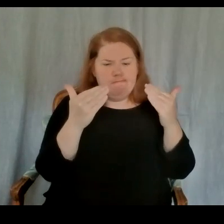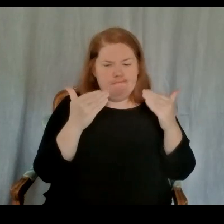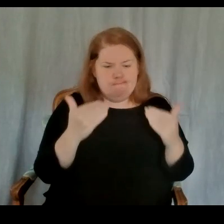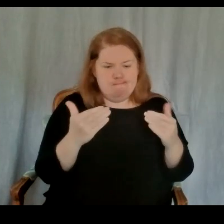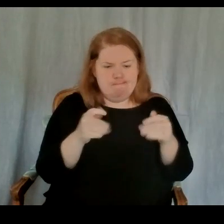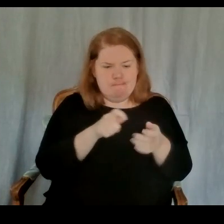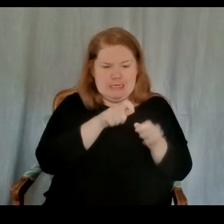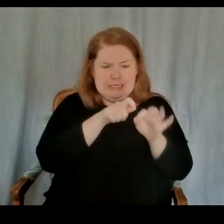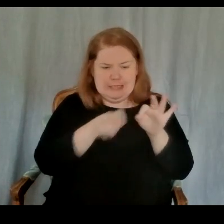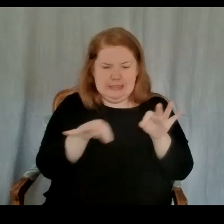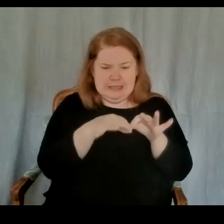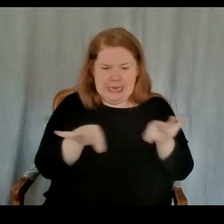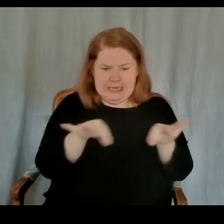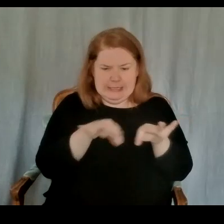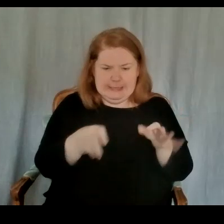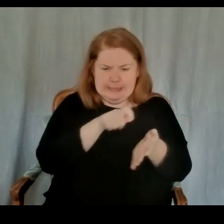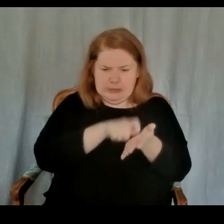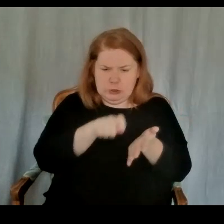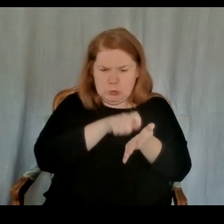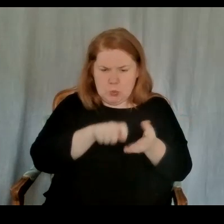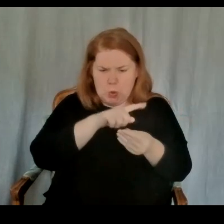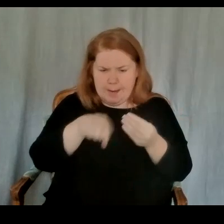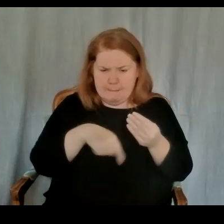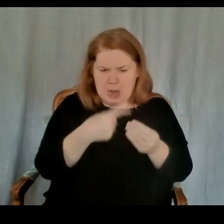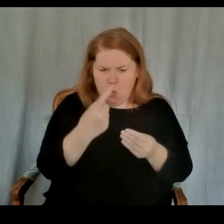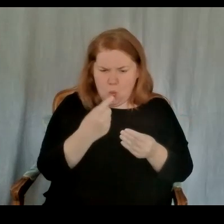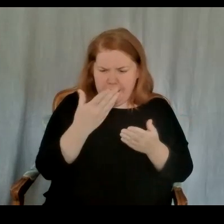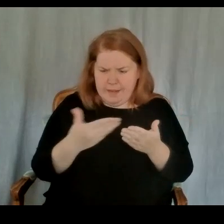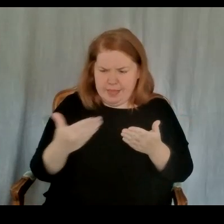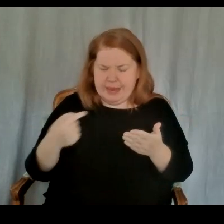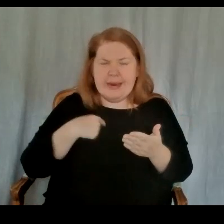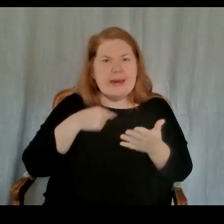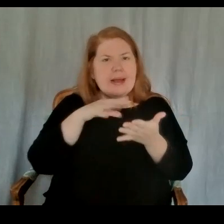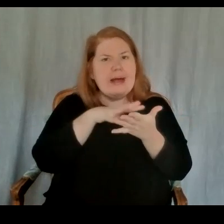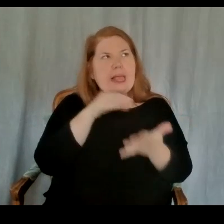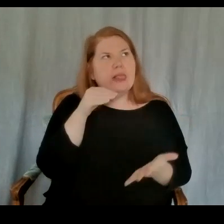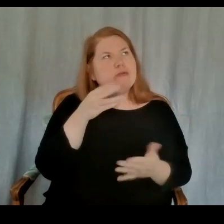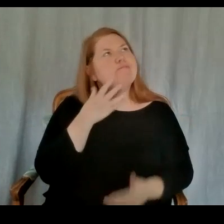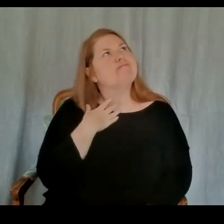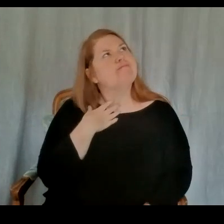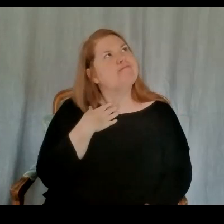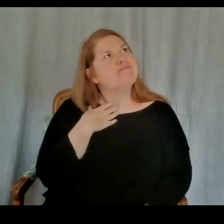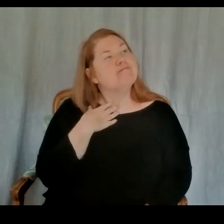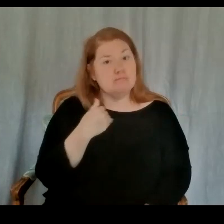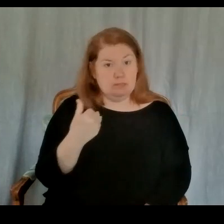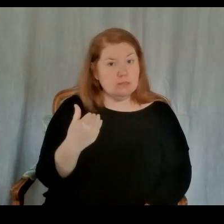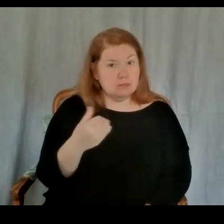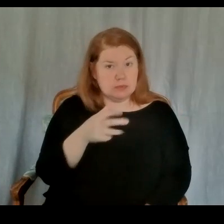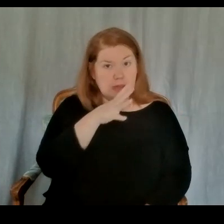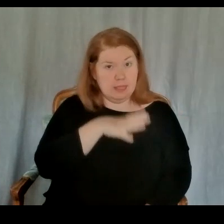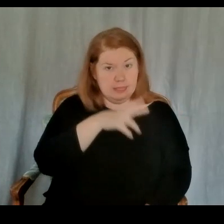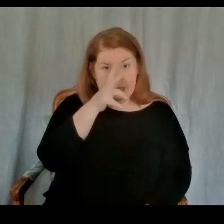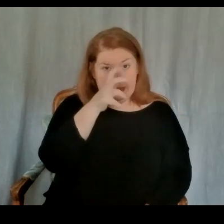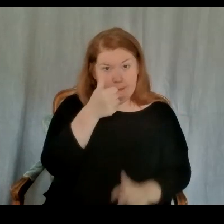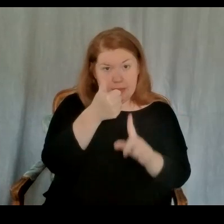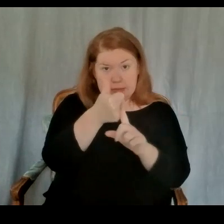ladybug. I know one thing I've learned about a ladybug is ladybugs have antennae